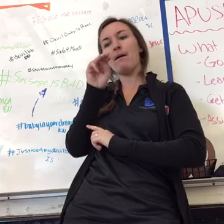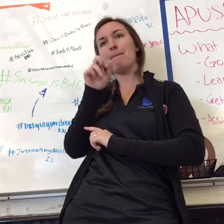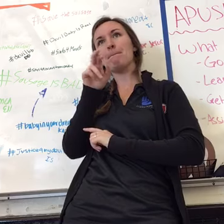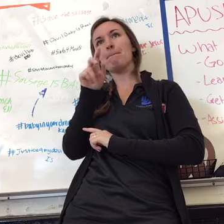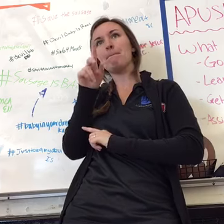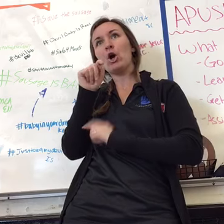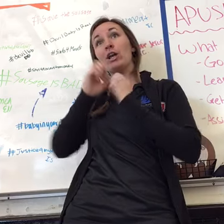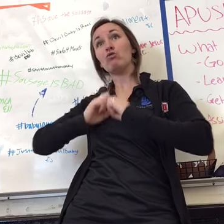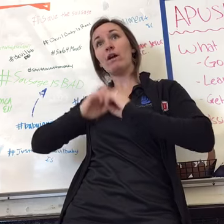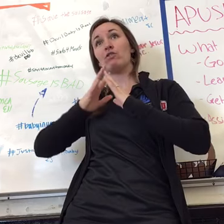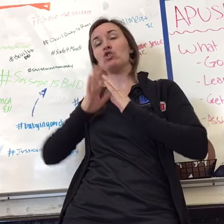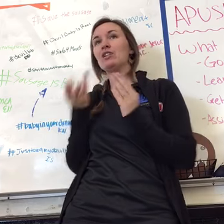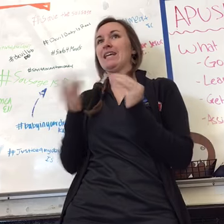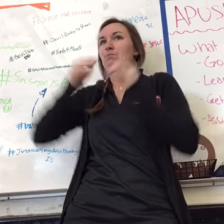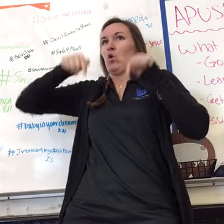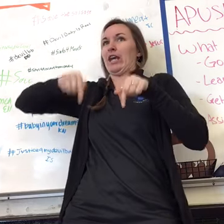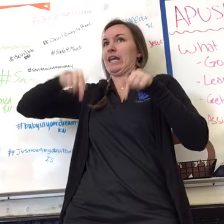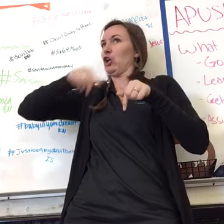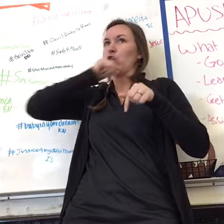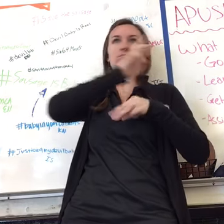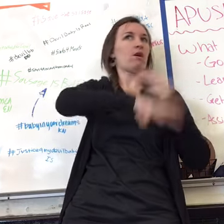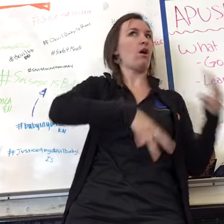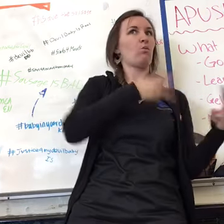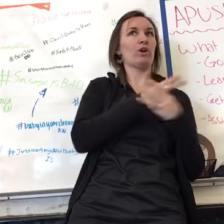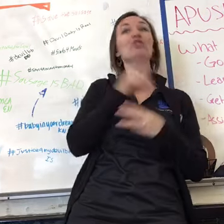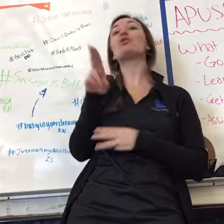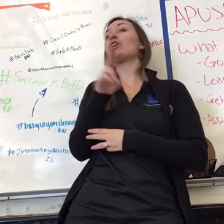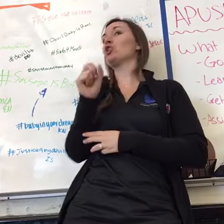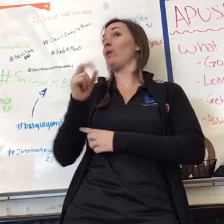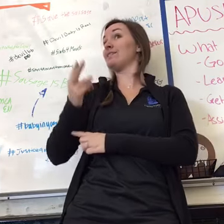the things. Market revolution applies it and changes the